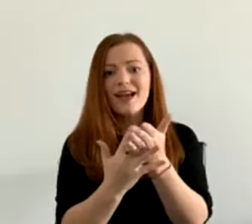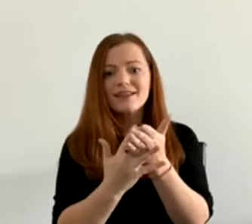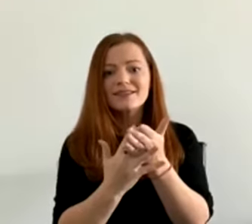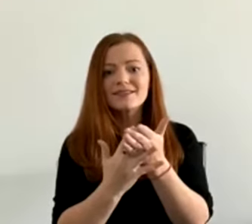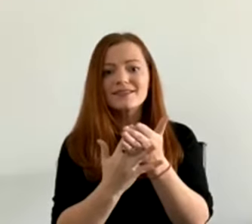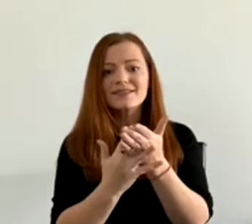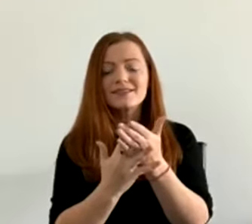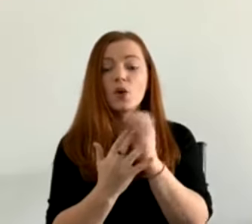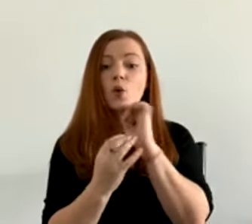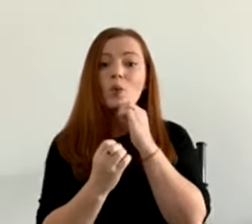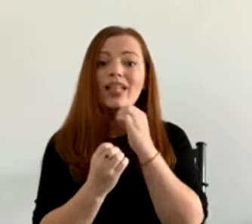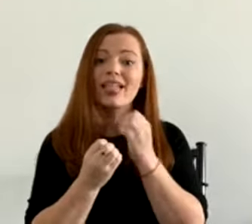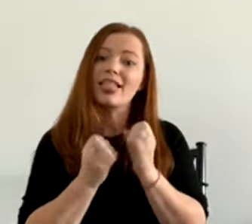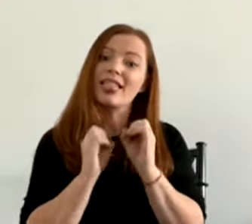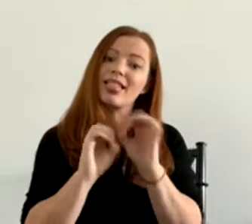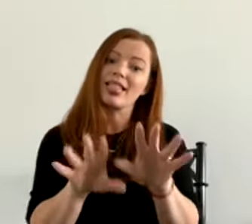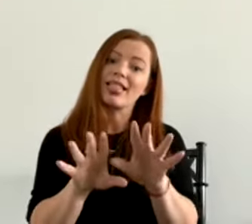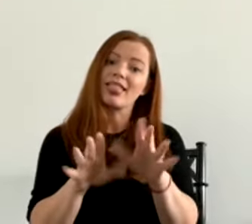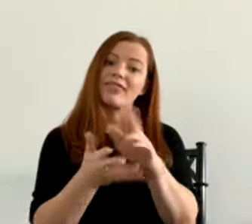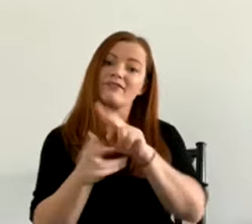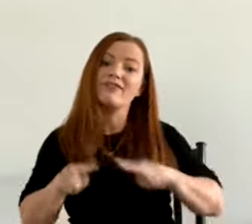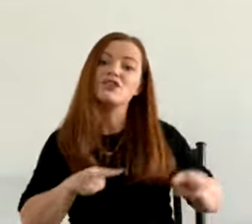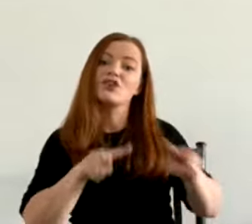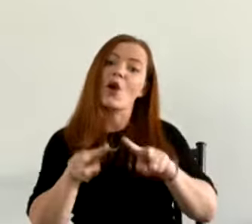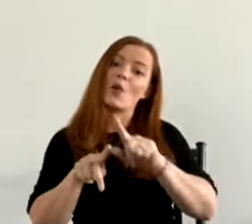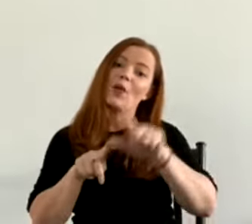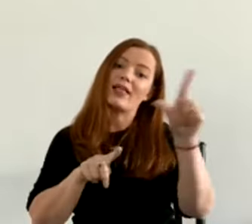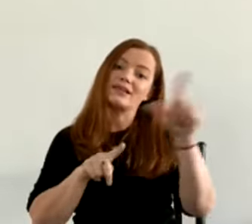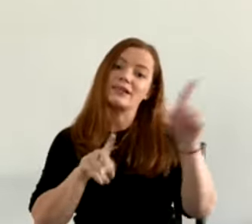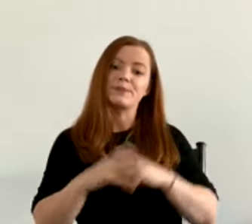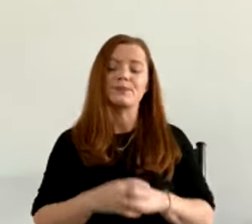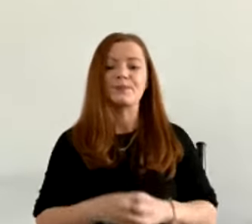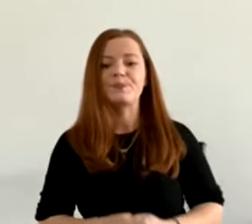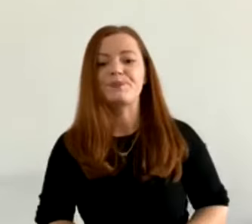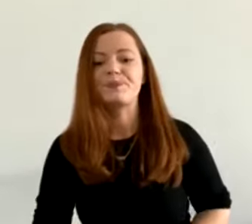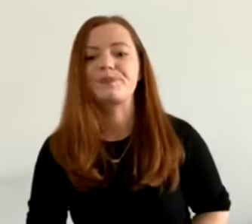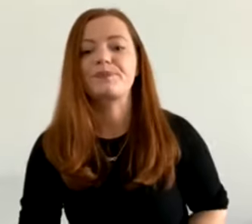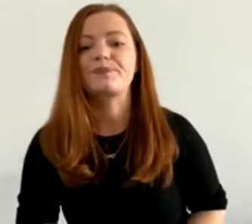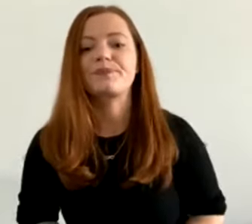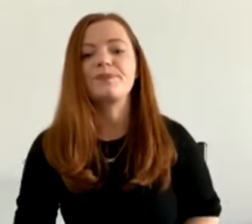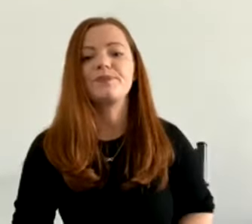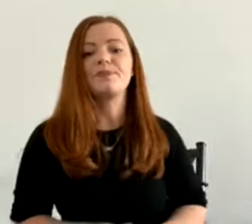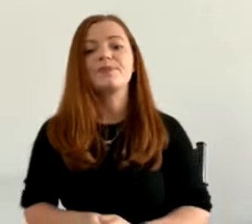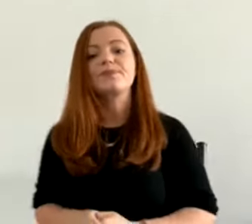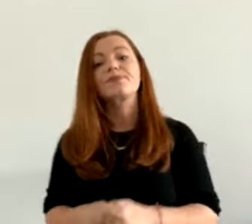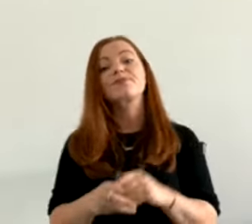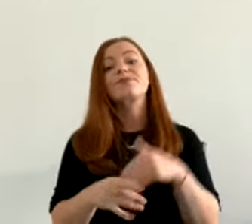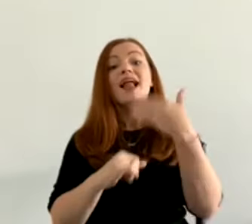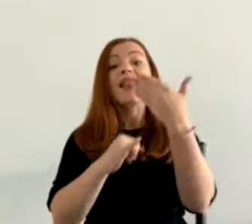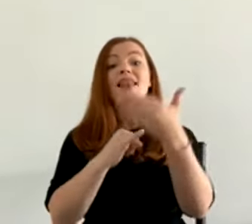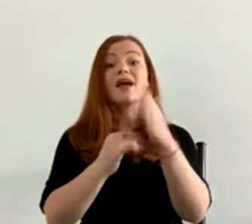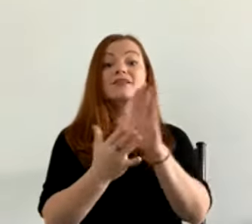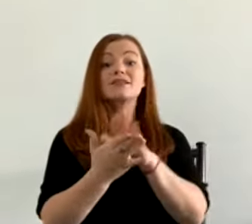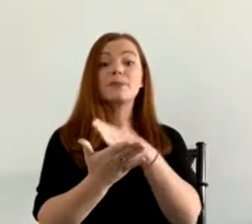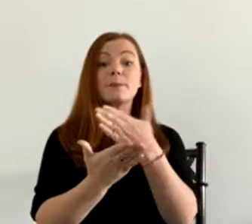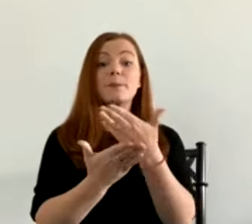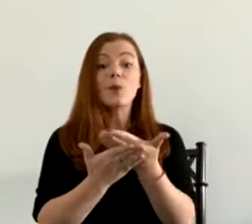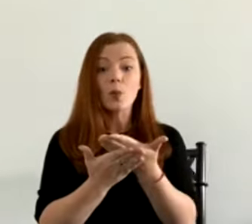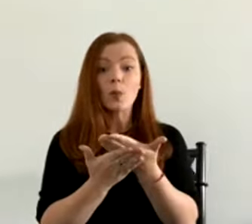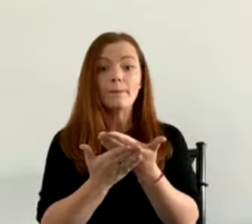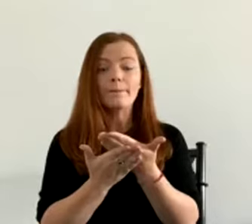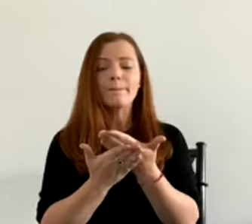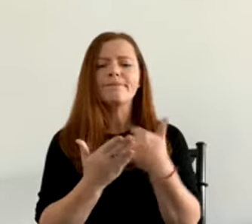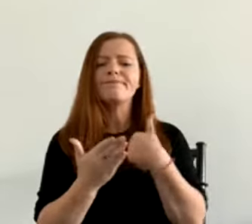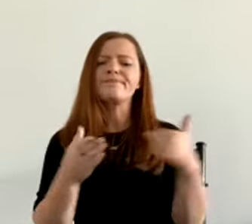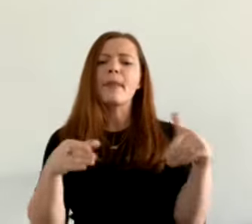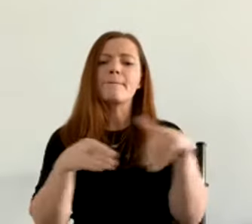video afterwards. This last poem I'd want to share. I'm a member of something